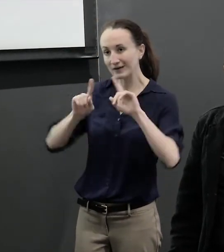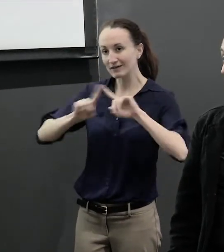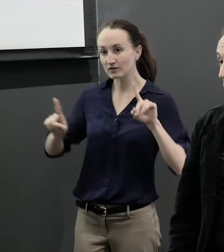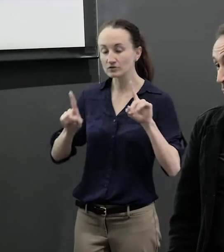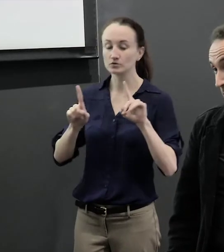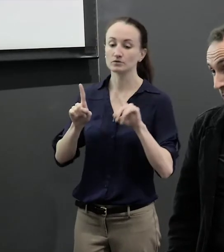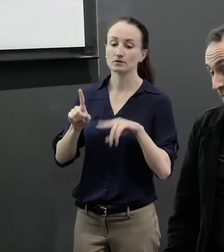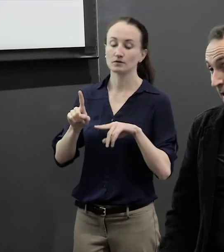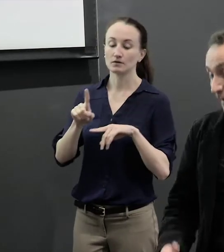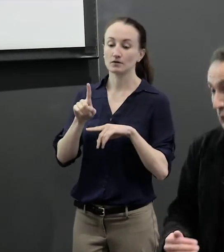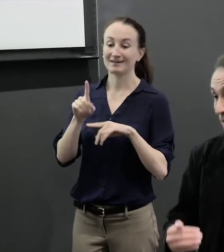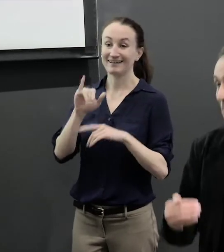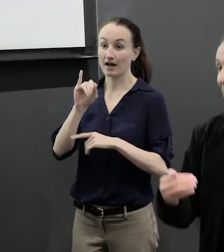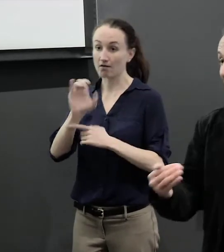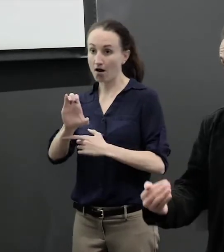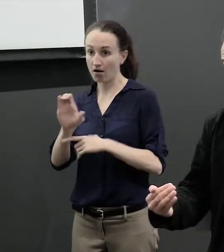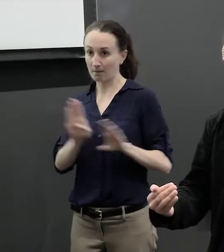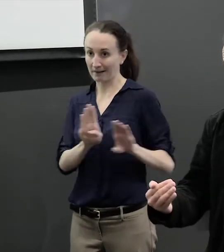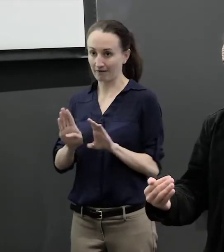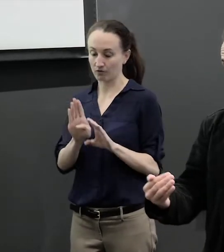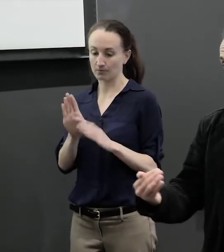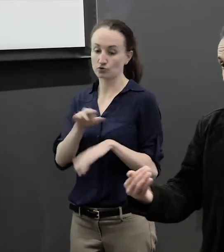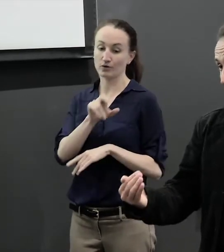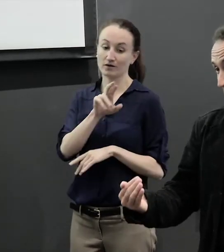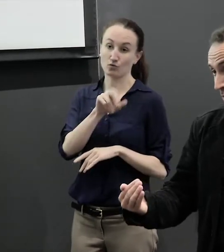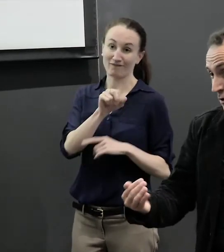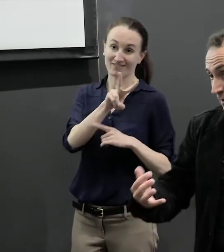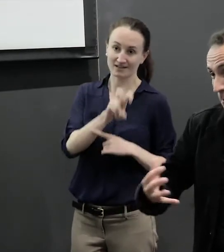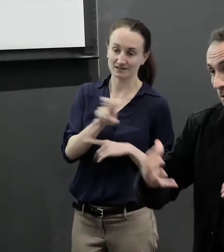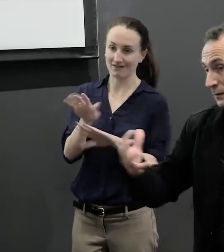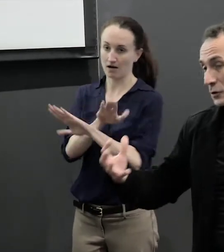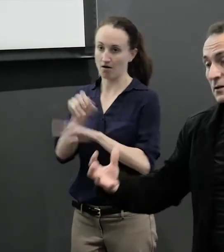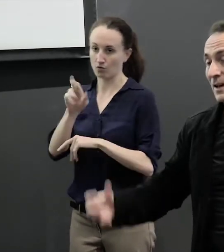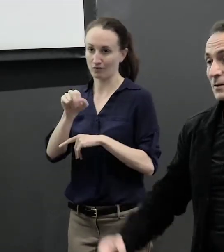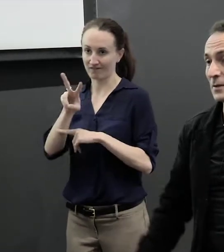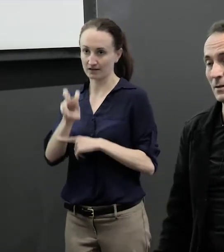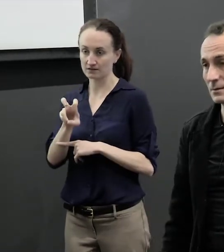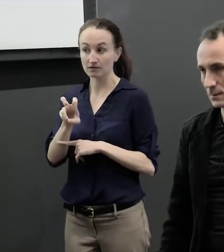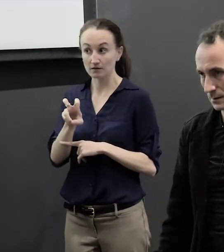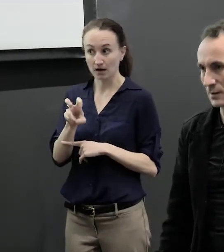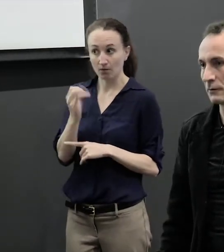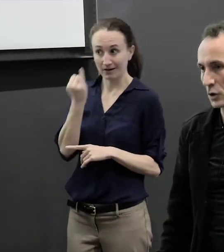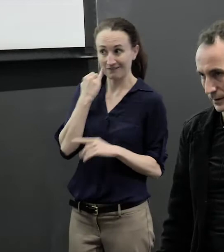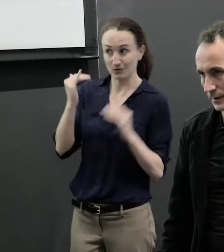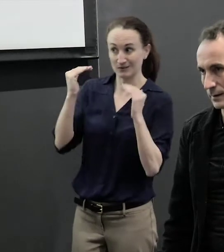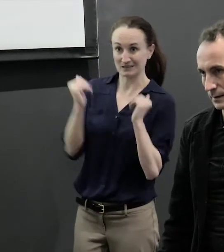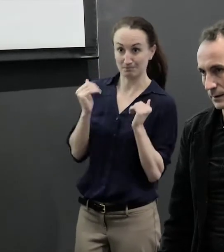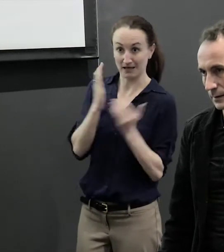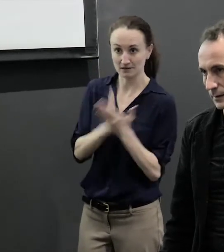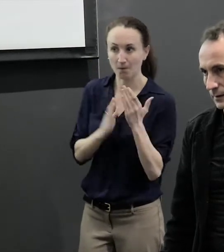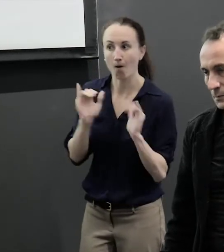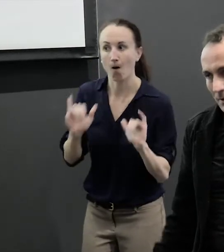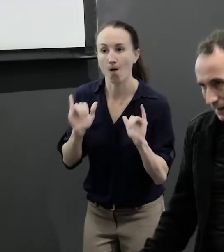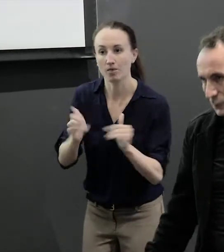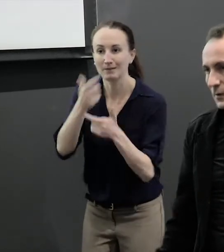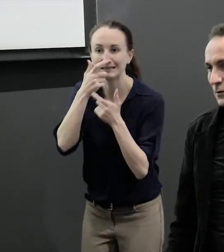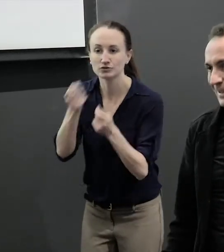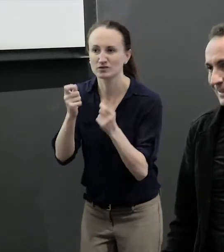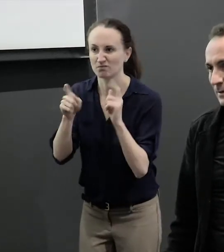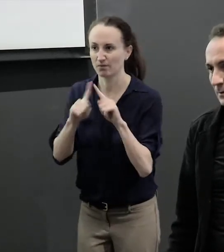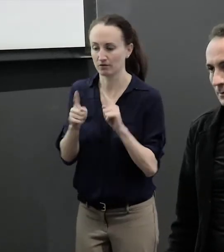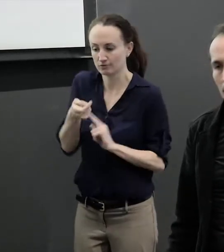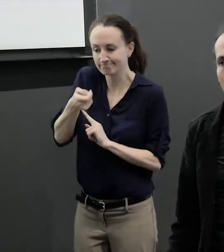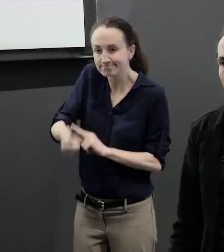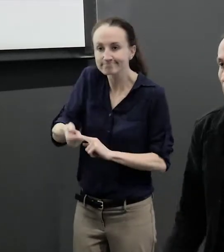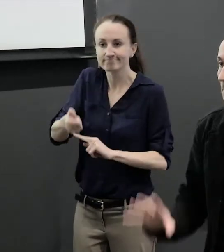between reflexive and non-reflexive. If you expect some, that would be very interesting because, of course, there hasn't been tons of work on this, but I haven't found